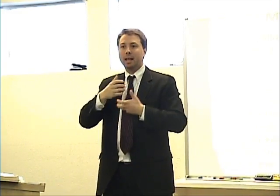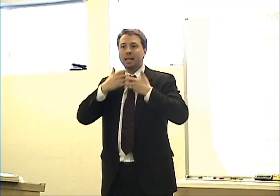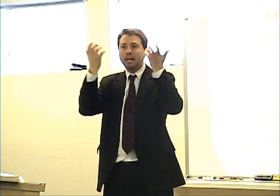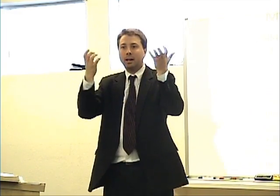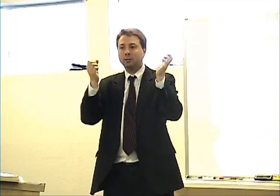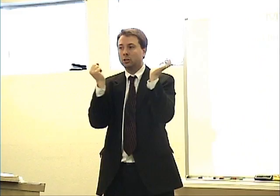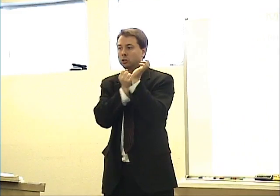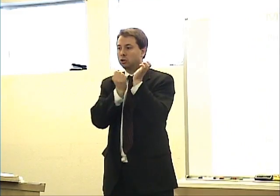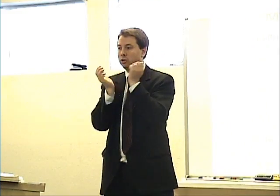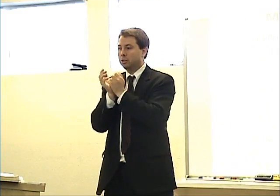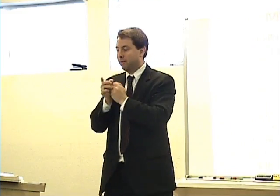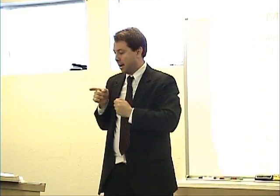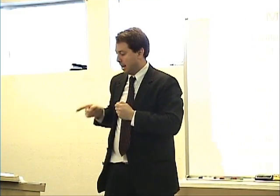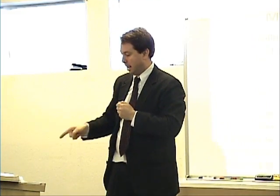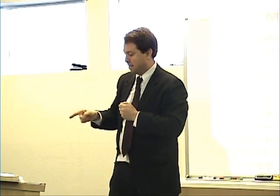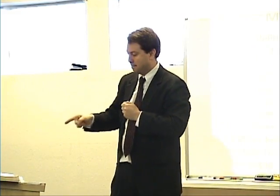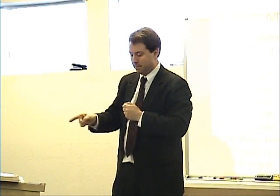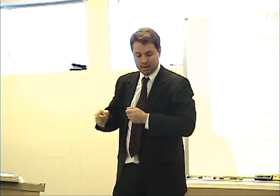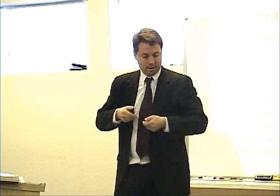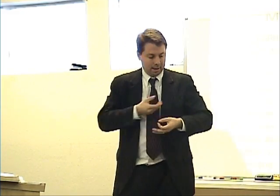And they yell, crucify him. Mama,